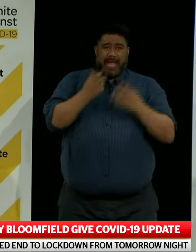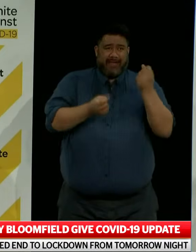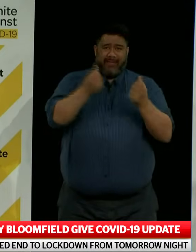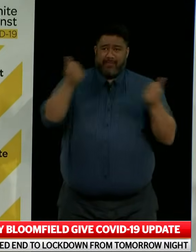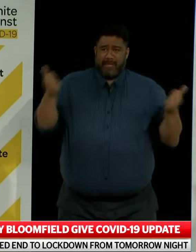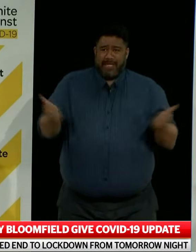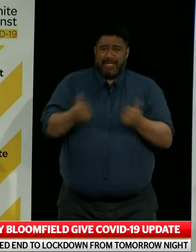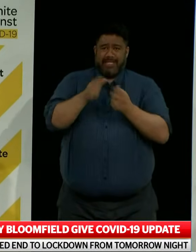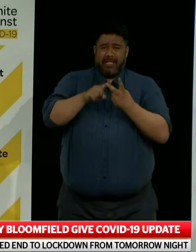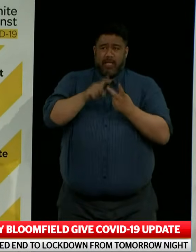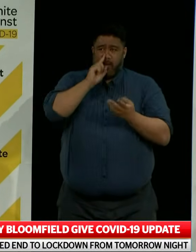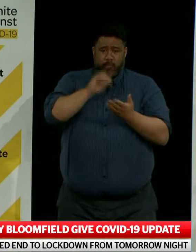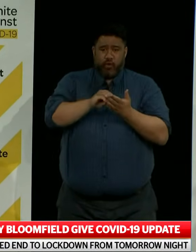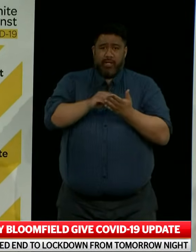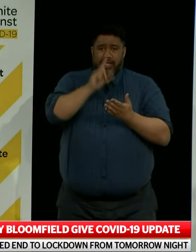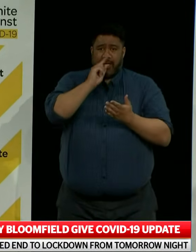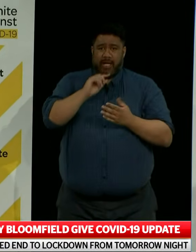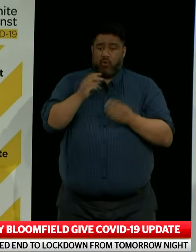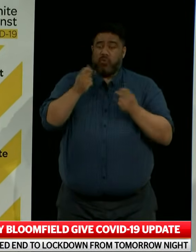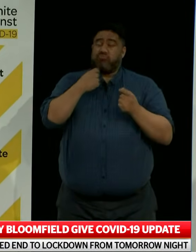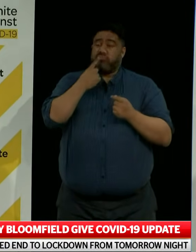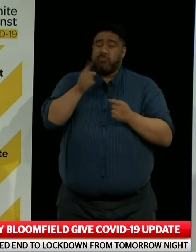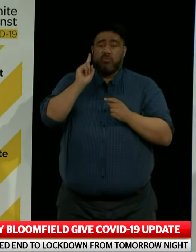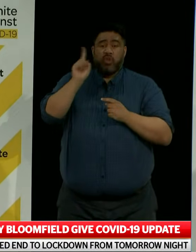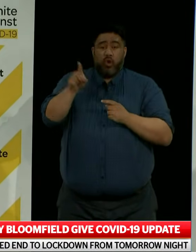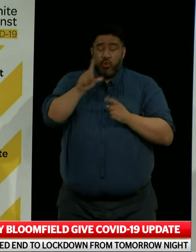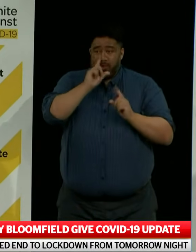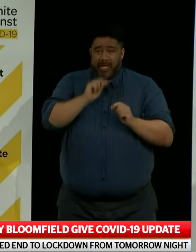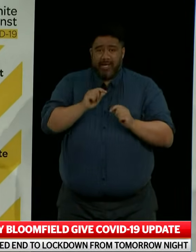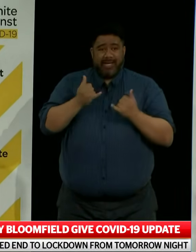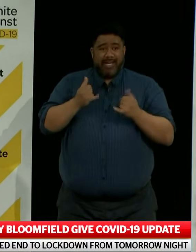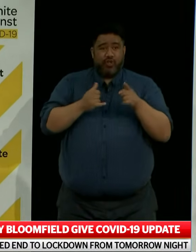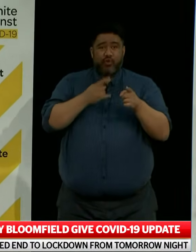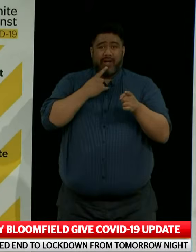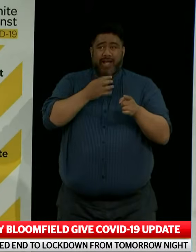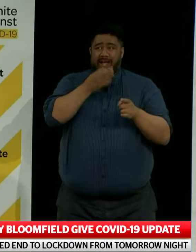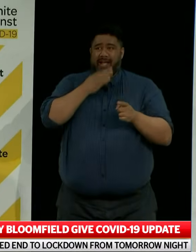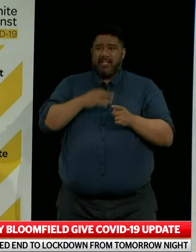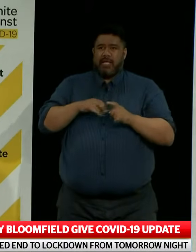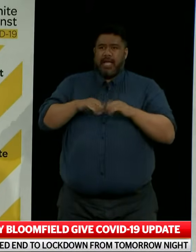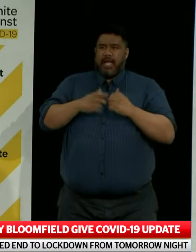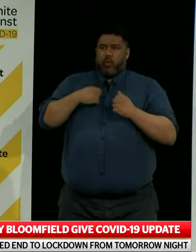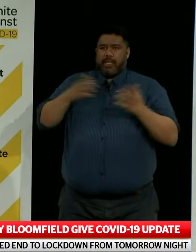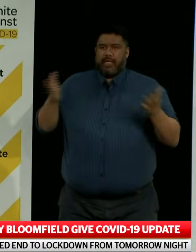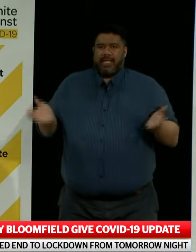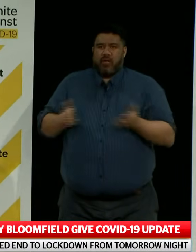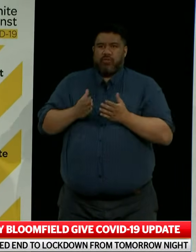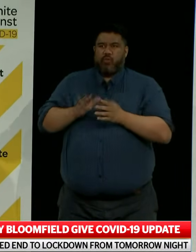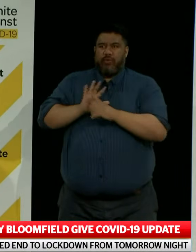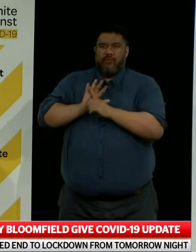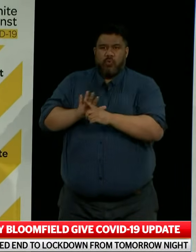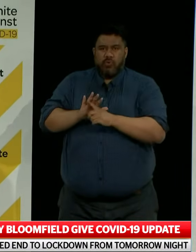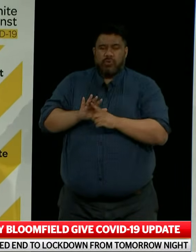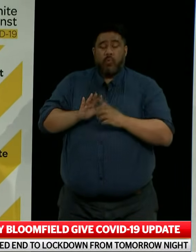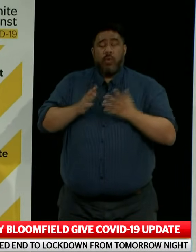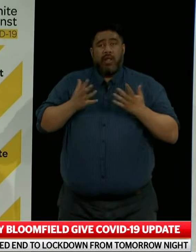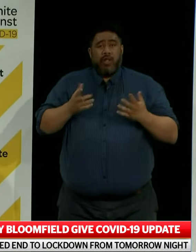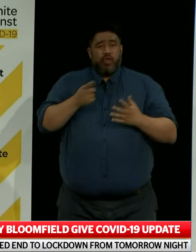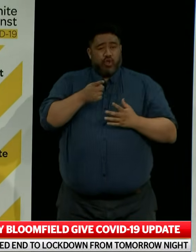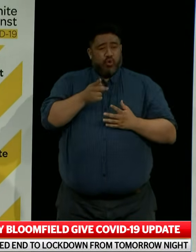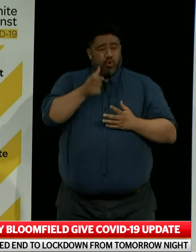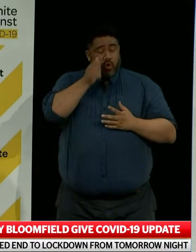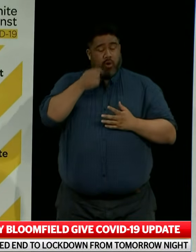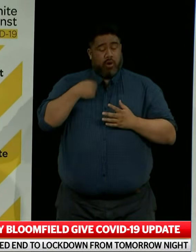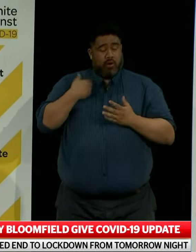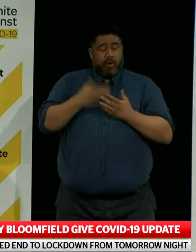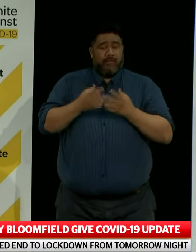ample bookings. And now then the question you're asking is, what about carrots and sticks? You will have heard me say that we're going to talk a little